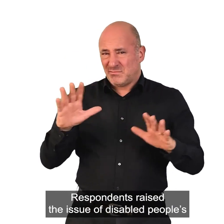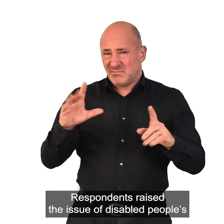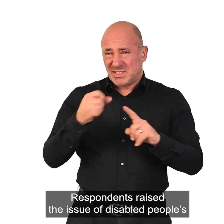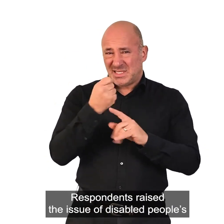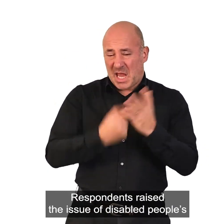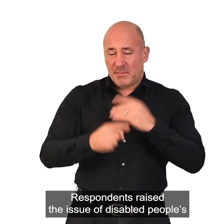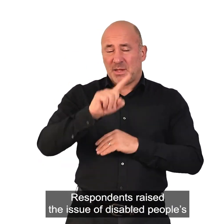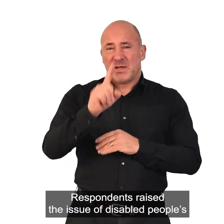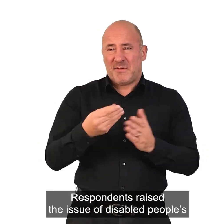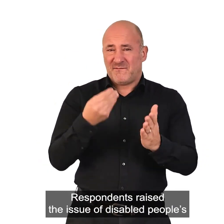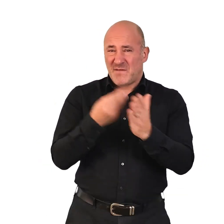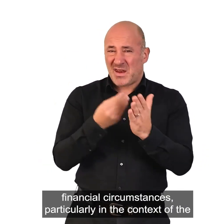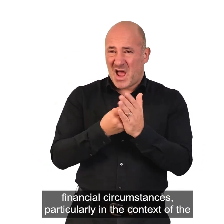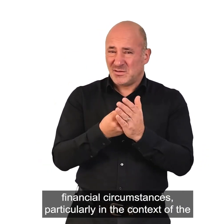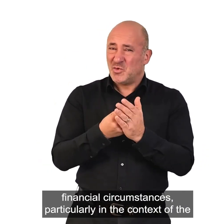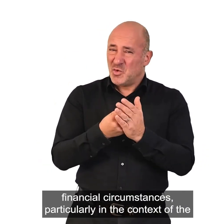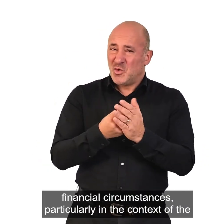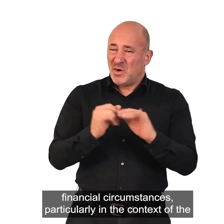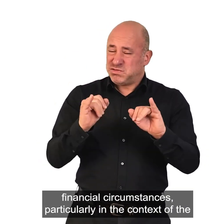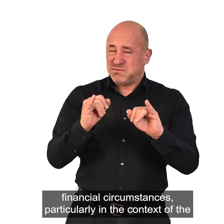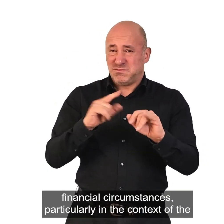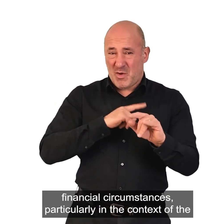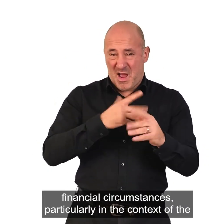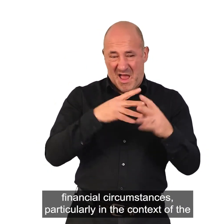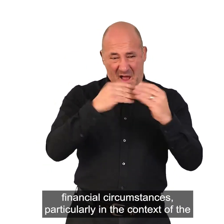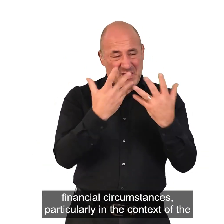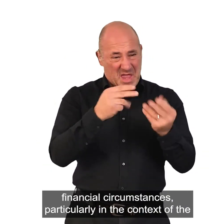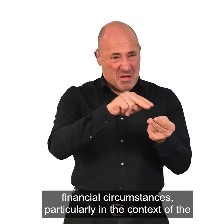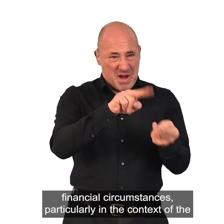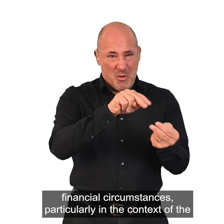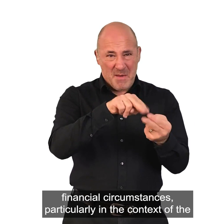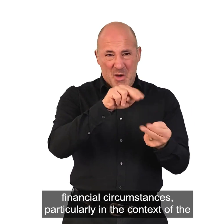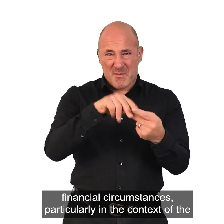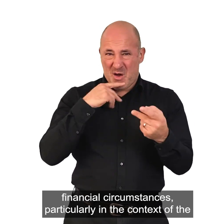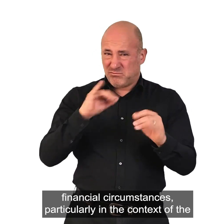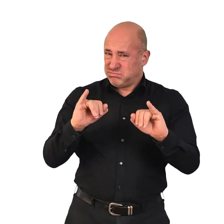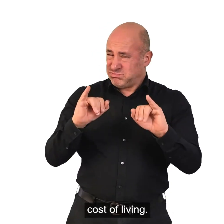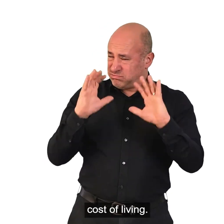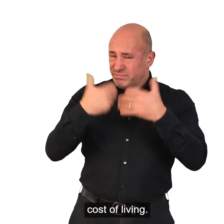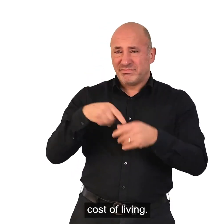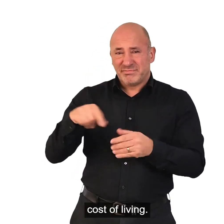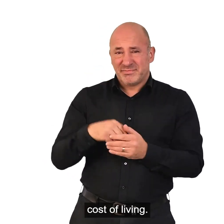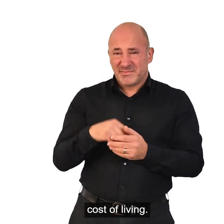Respondents raised the issue of disabled people's financial circumstances, particularly in the context of the cost of living.